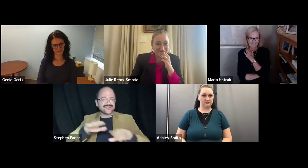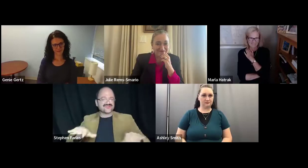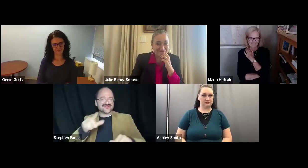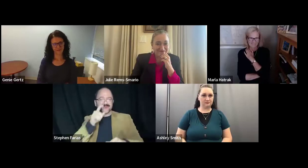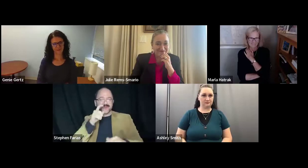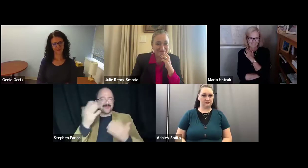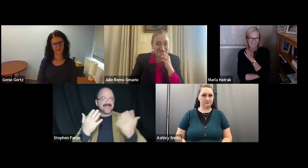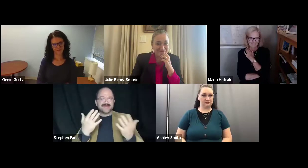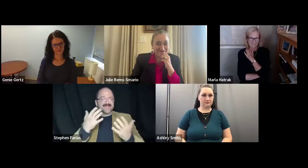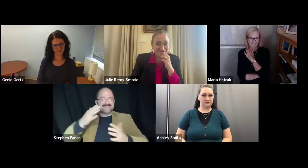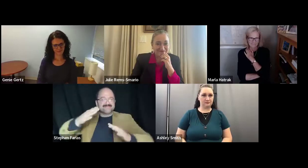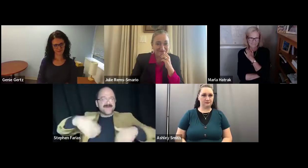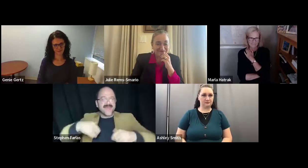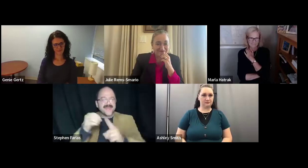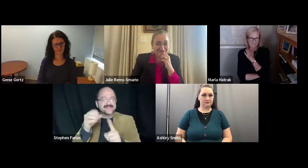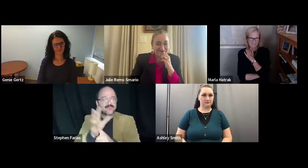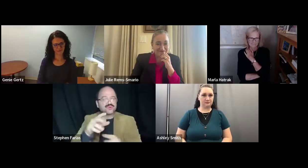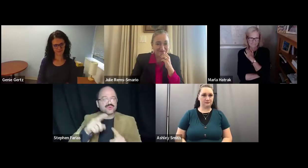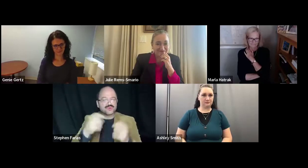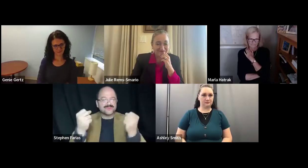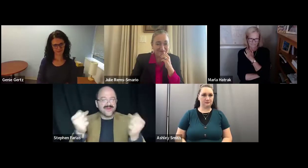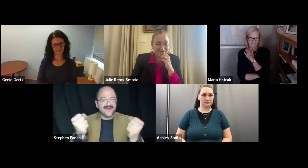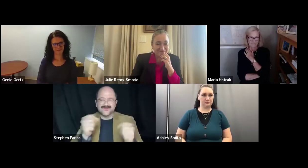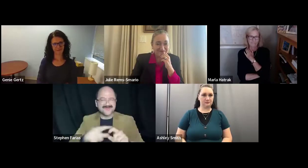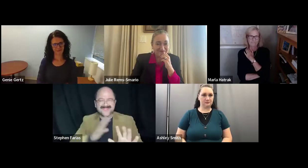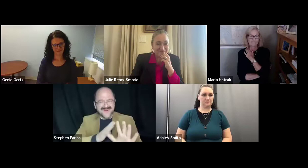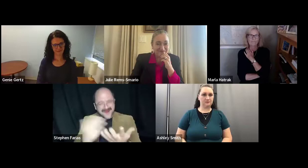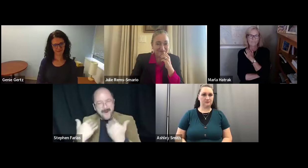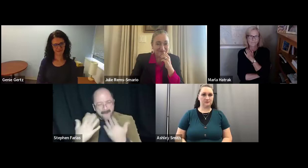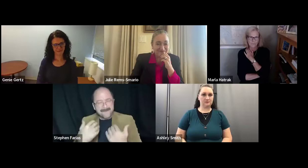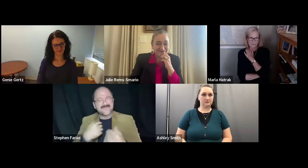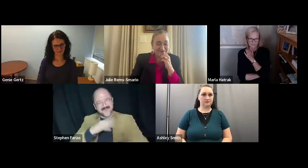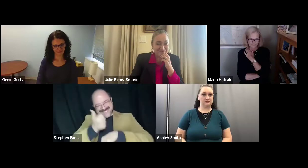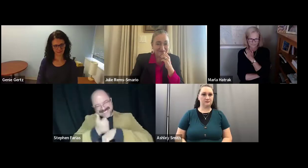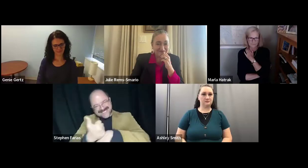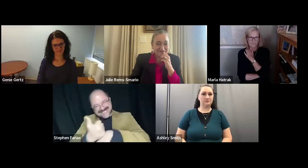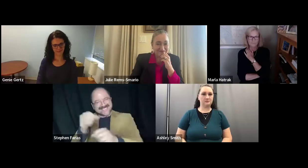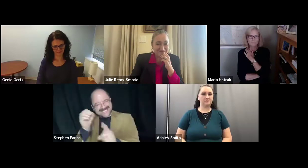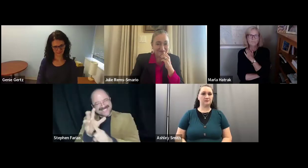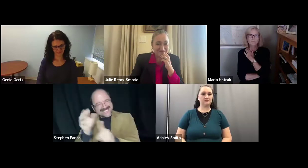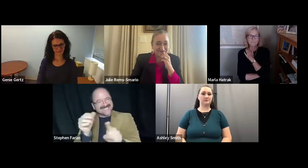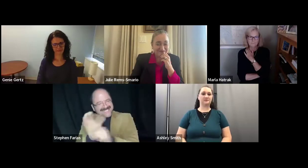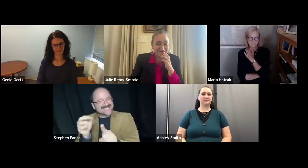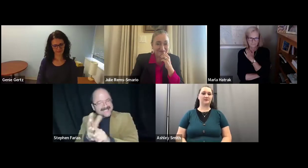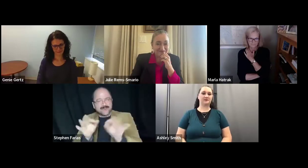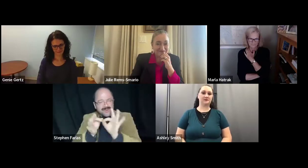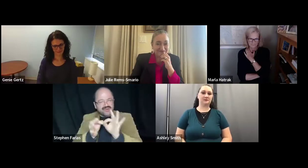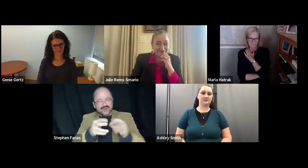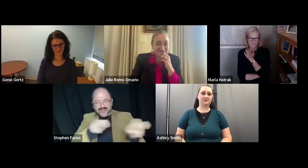so we welcome deaf and hard of hearing children from across the country who have not gotten this early exposure to language. It's happening latent for